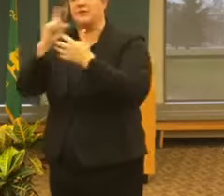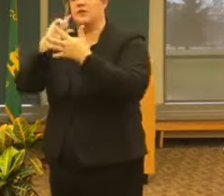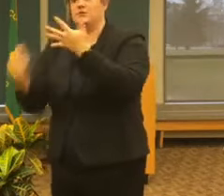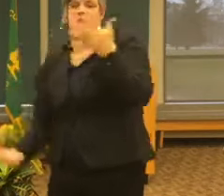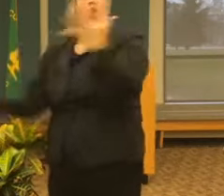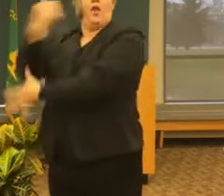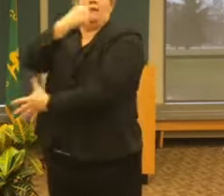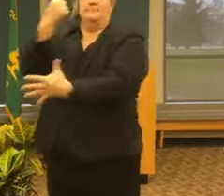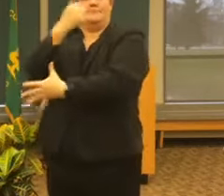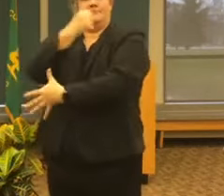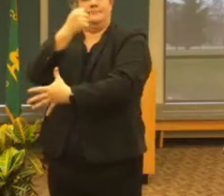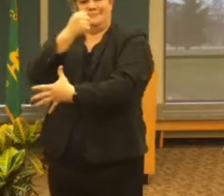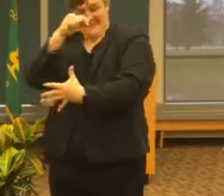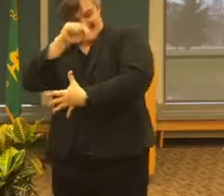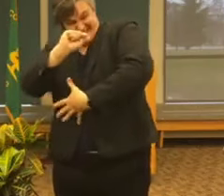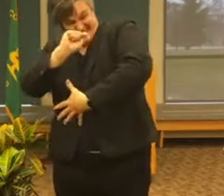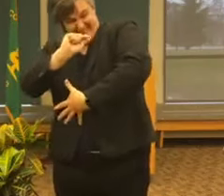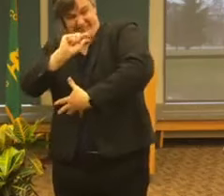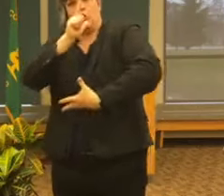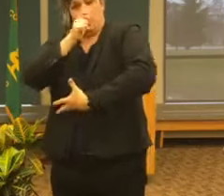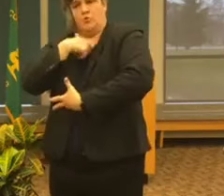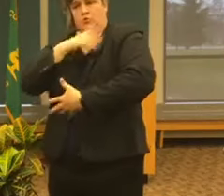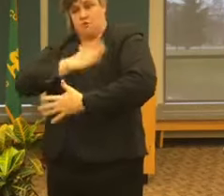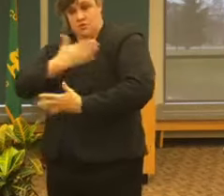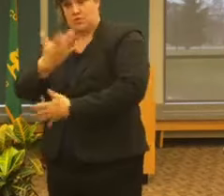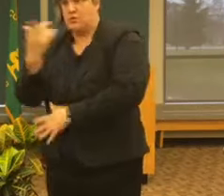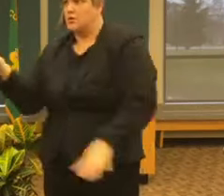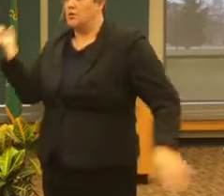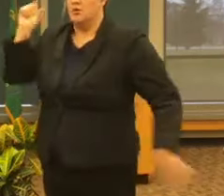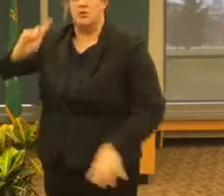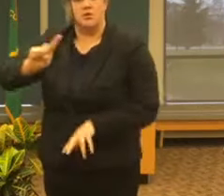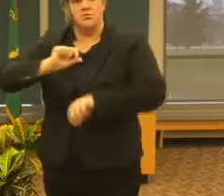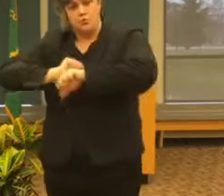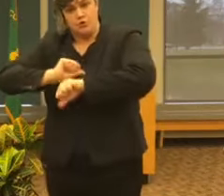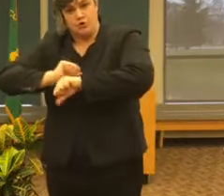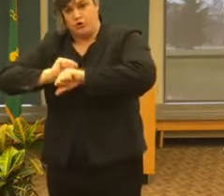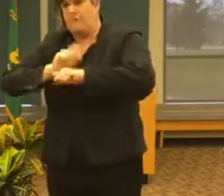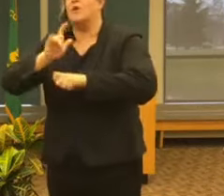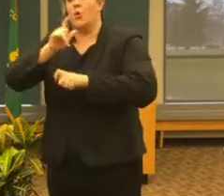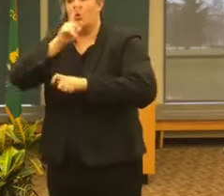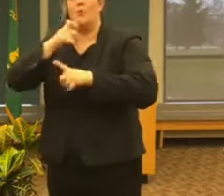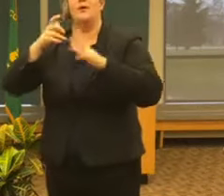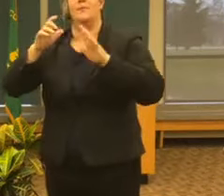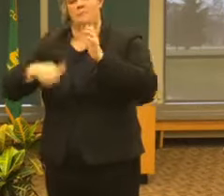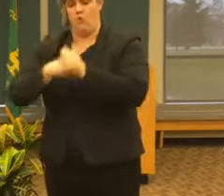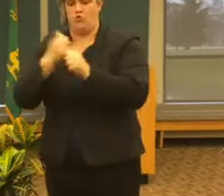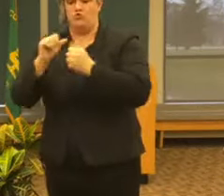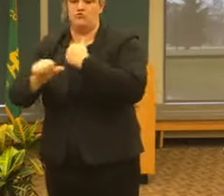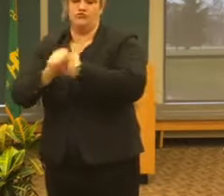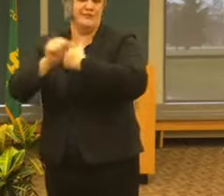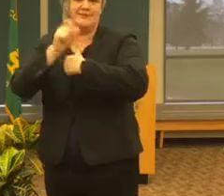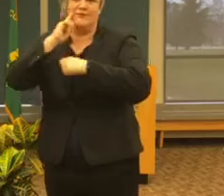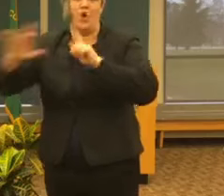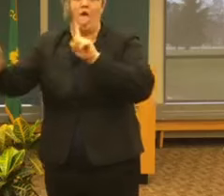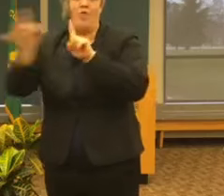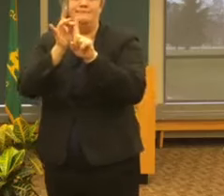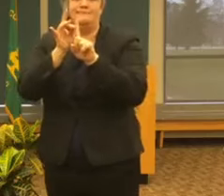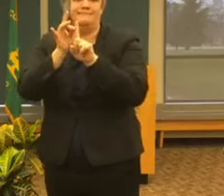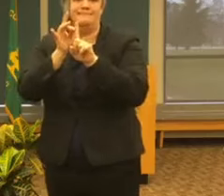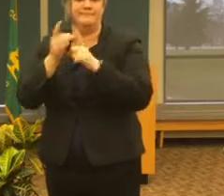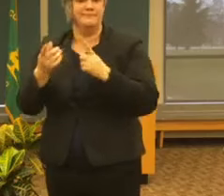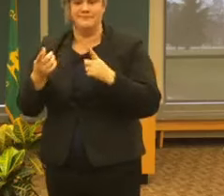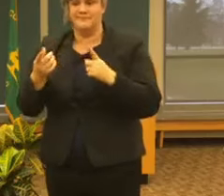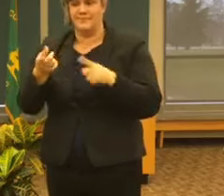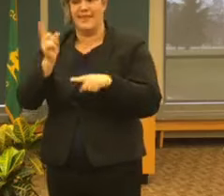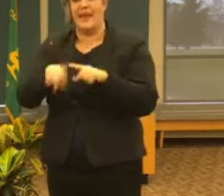professionals because we know that they are on the front lines and they are the most likely to be exposed. They can't stop working, and so